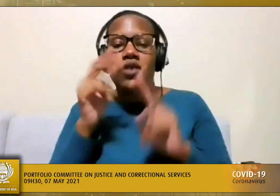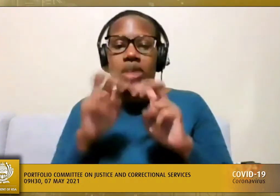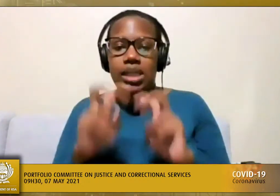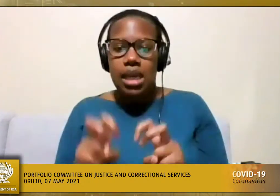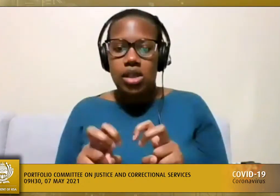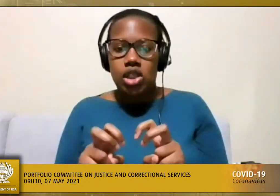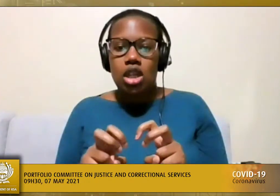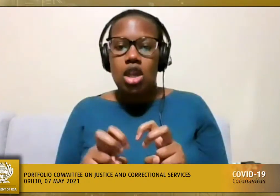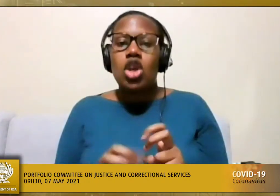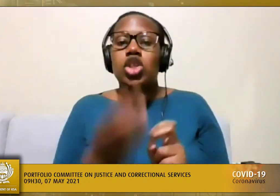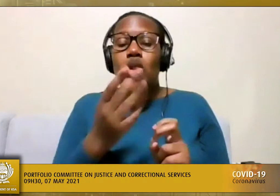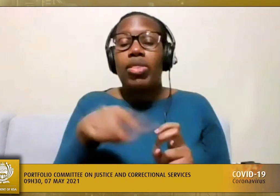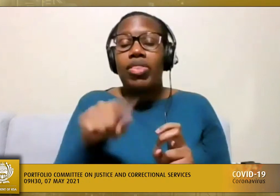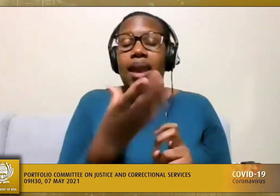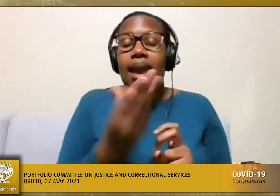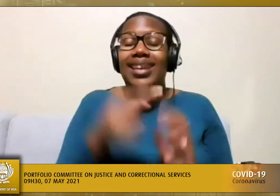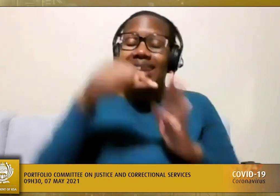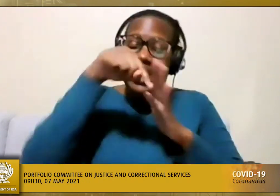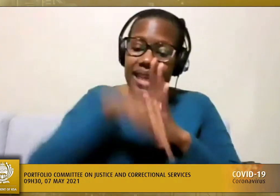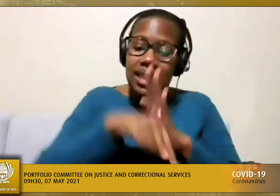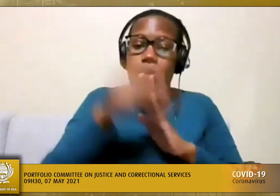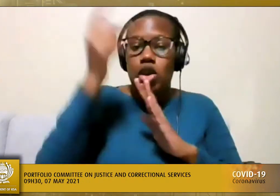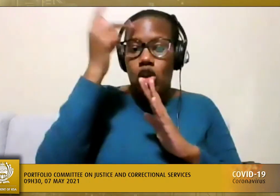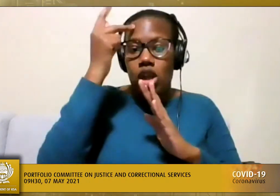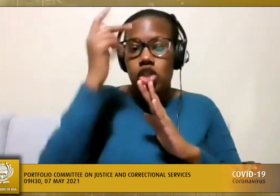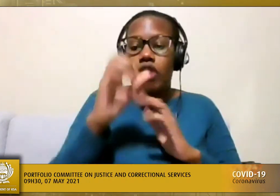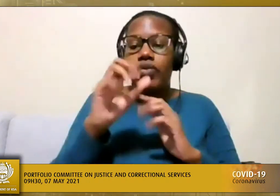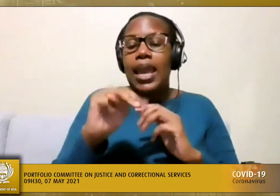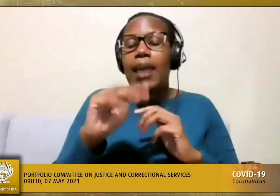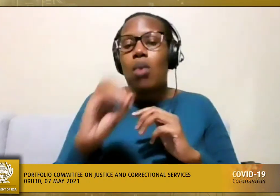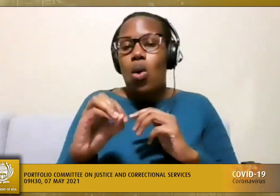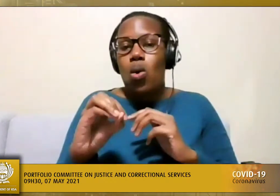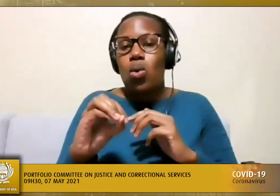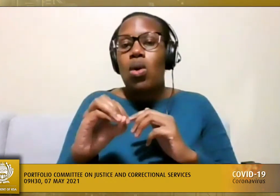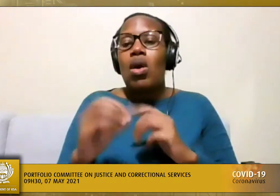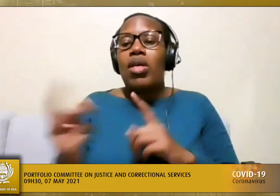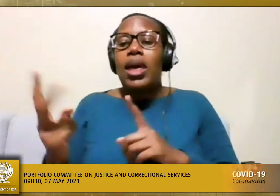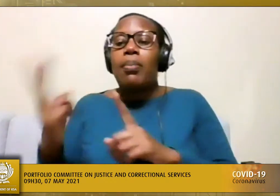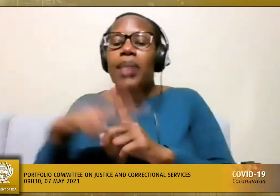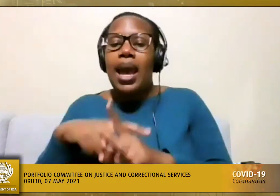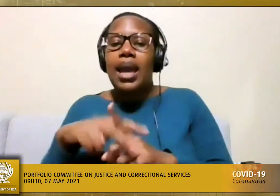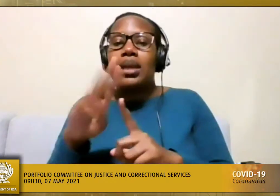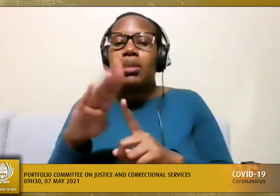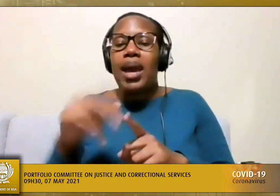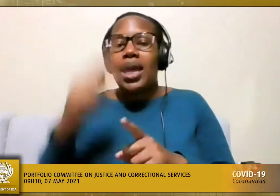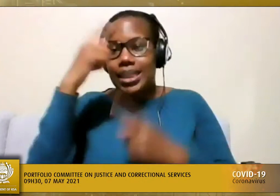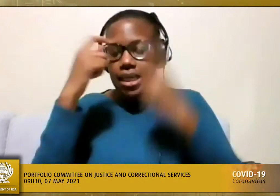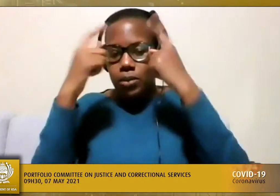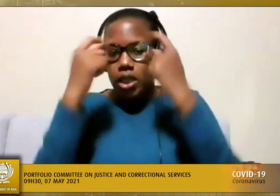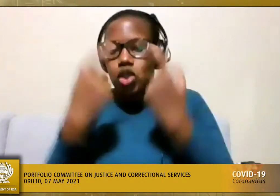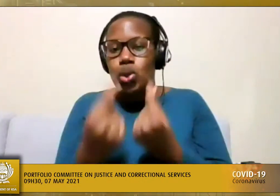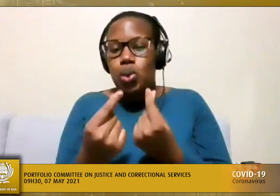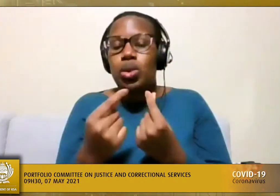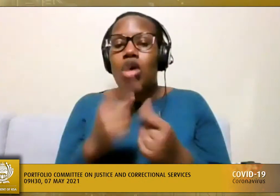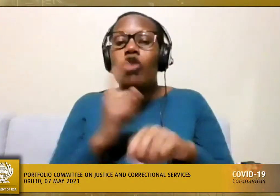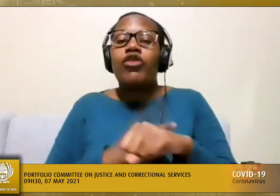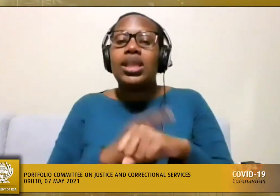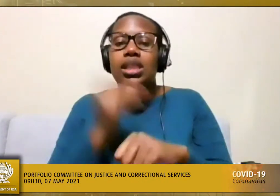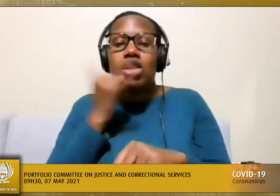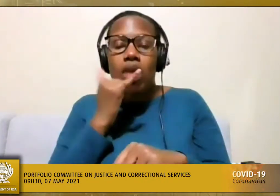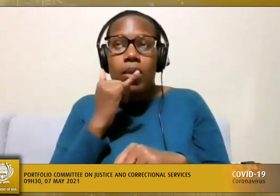had in-depth knowledge of the modus operandi applied by the suspects to perpetrate the offenses and of